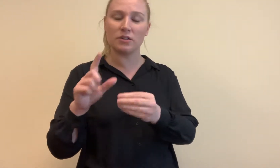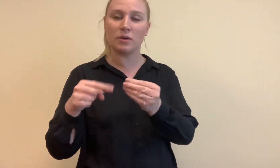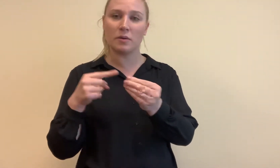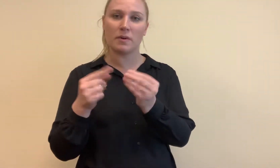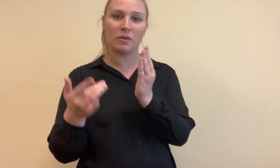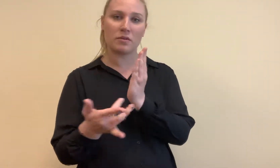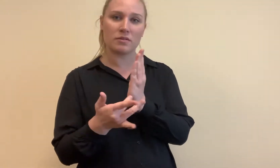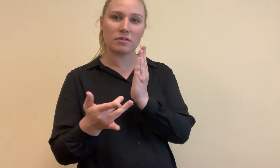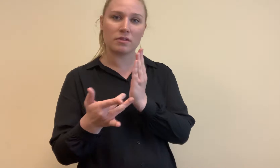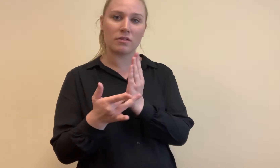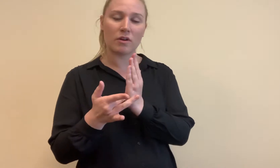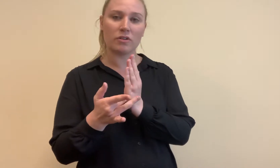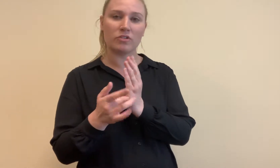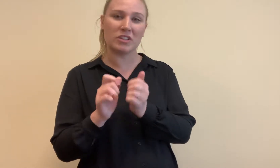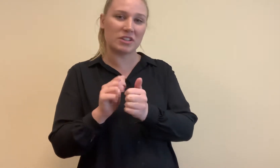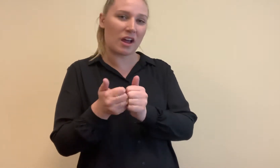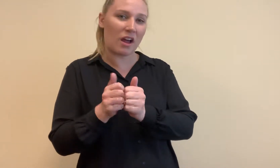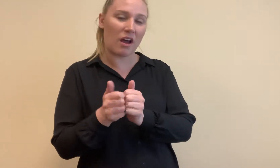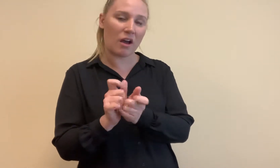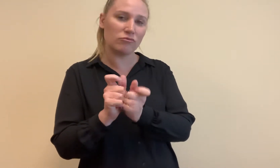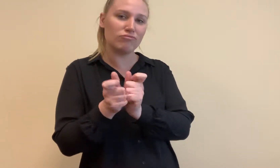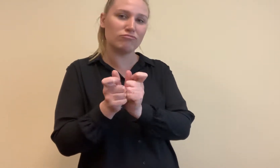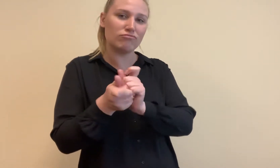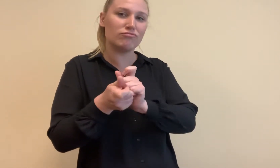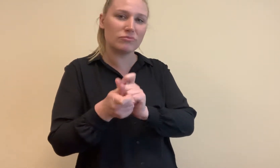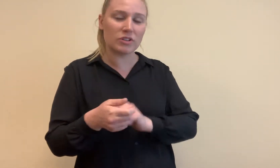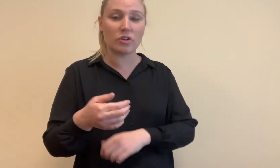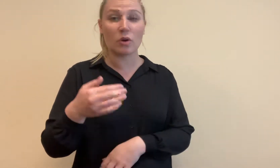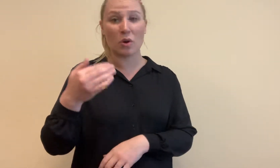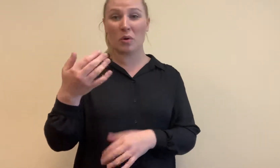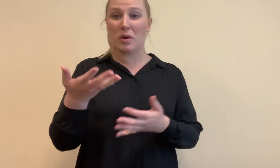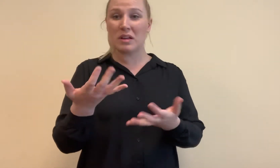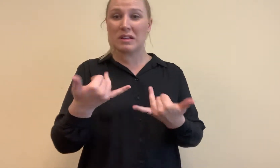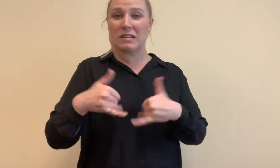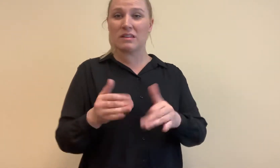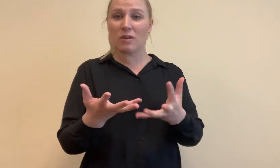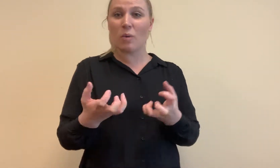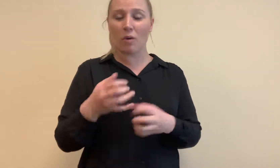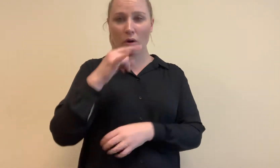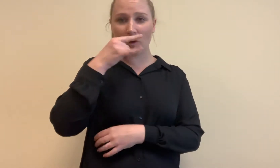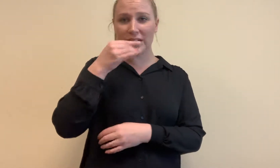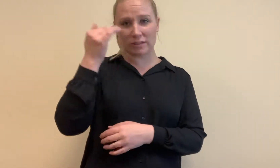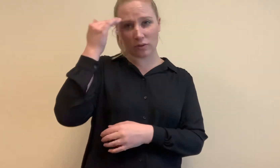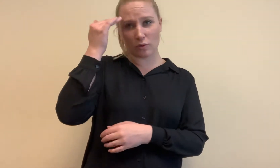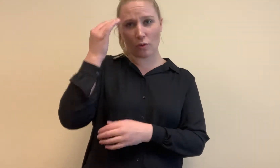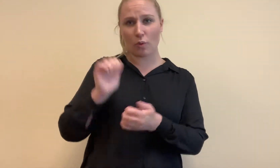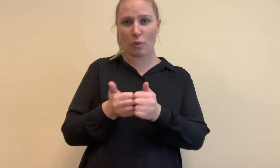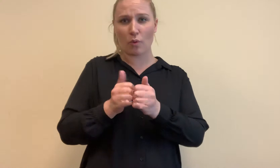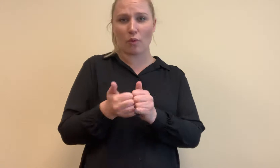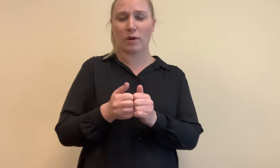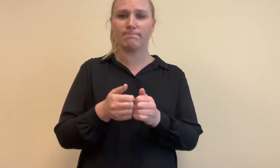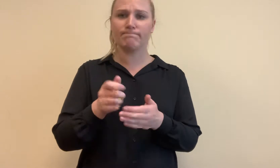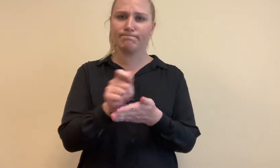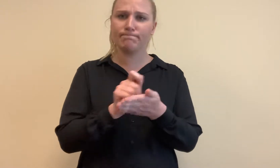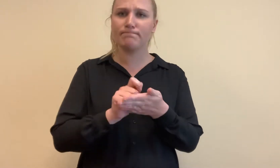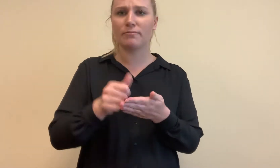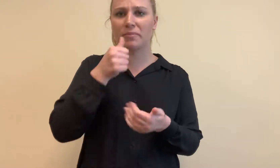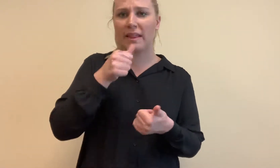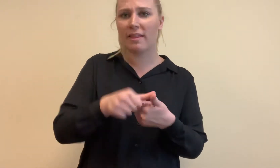the technology world change a little bit of that as well. Still wanting kids to be able to write a letter, write a thank you note. I think those